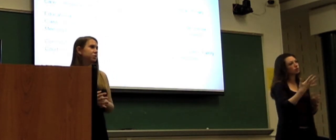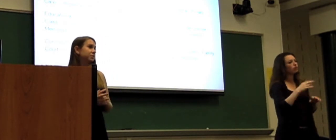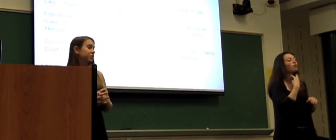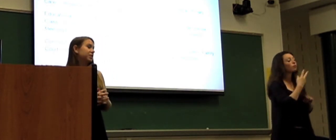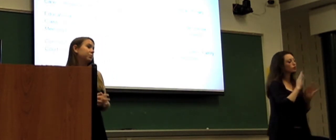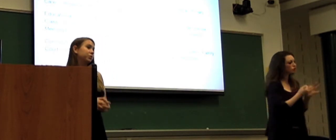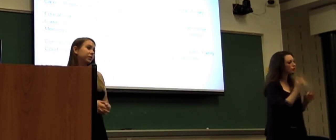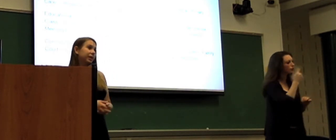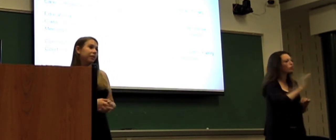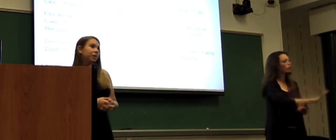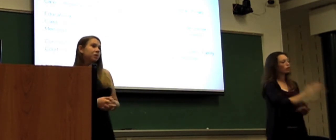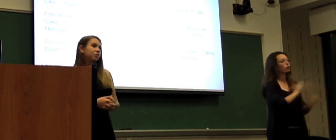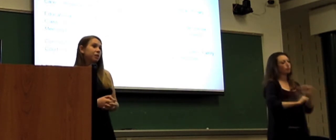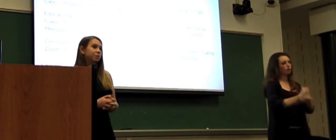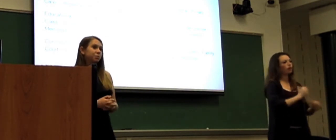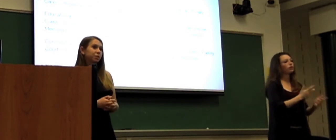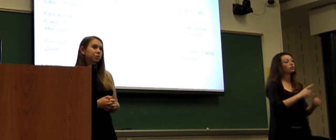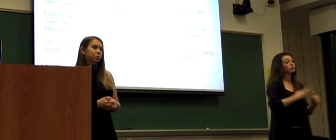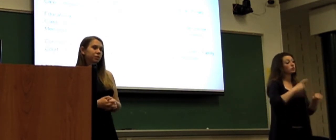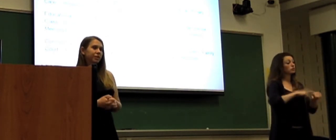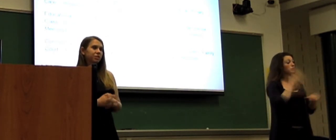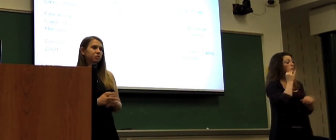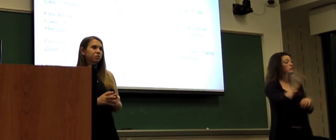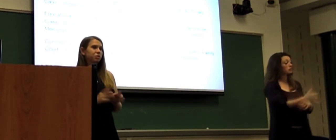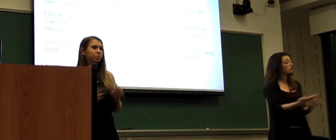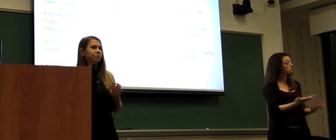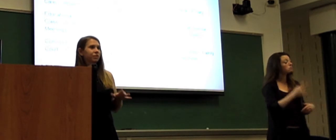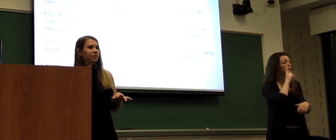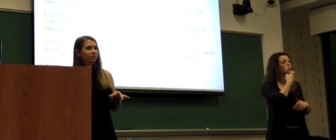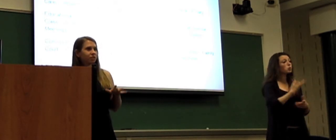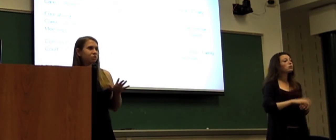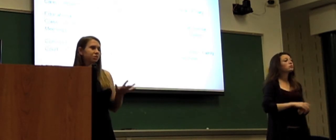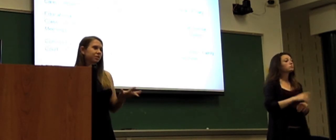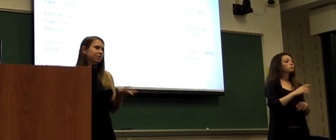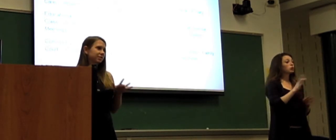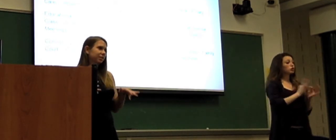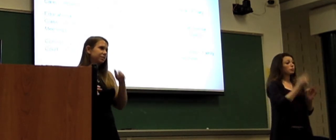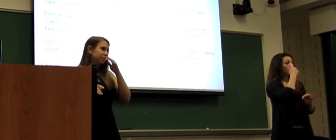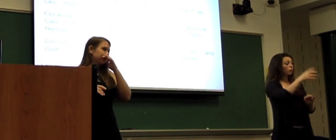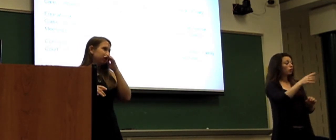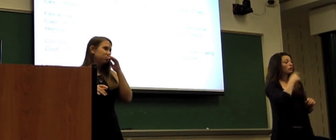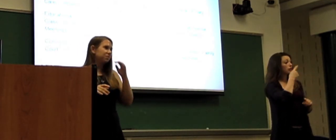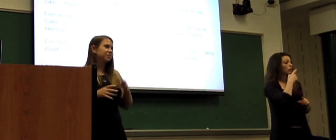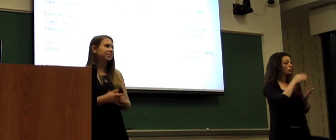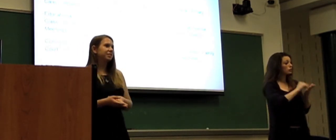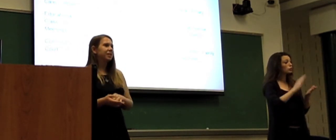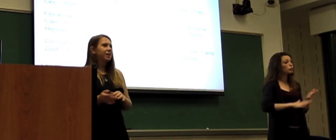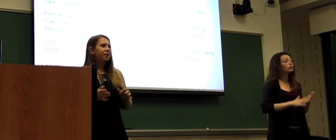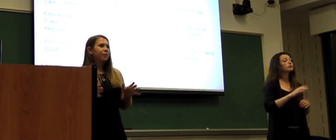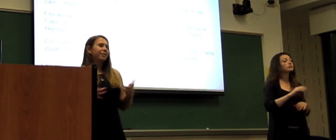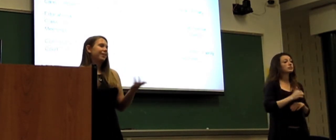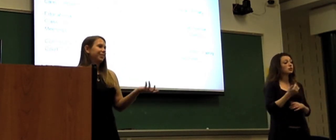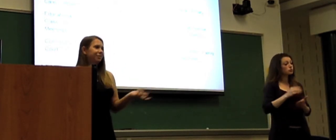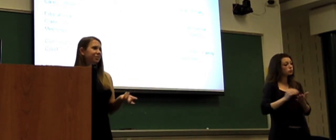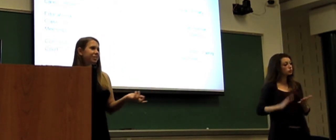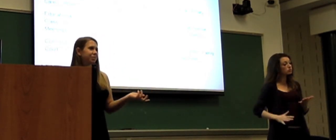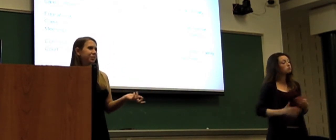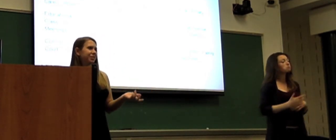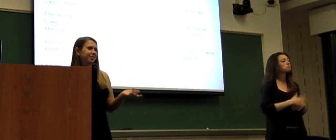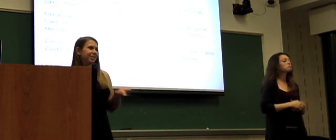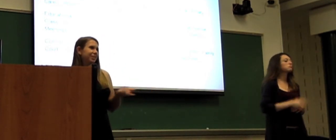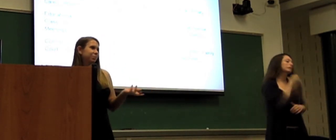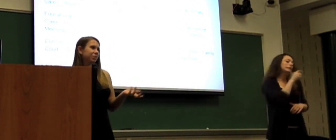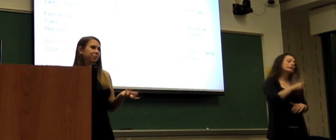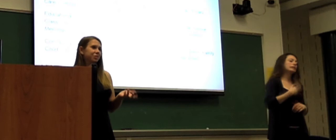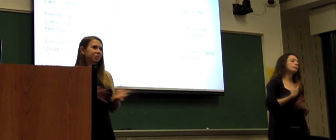play, which is the first time they're doing that. So that was really cool. I got to interpret for the hearing students and the St. Mary's students, and by the end they didn't really need